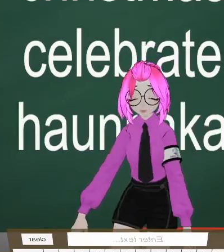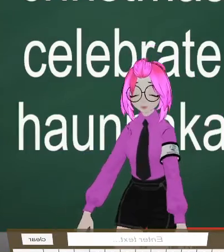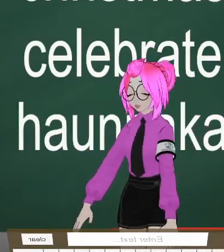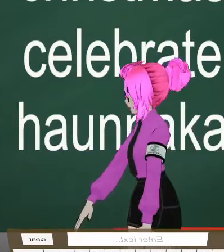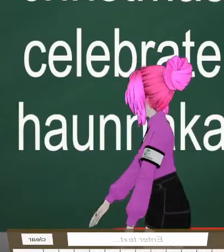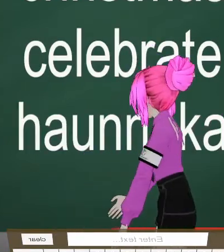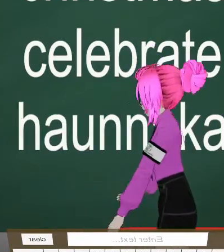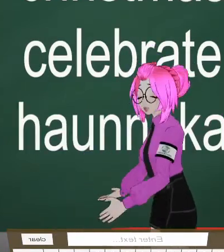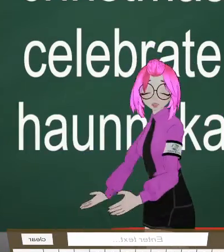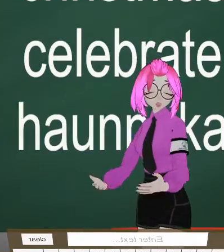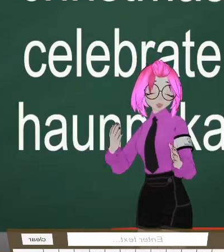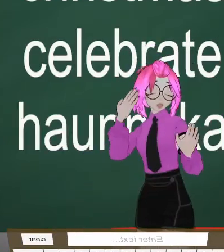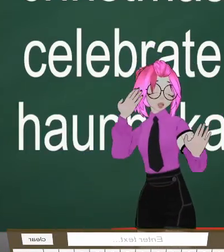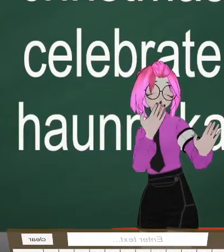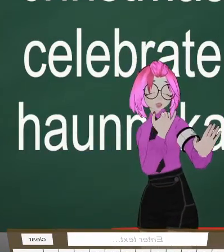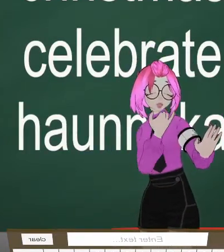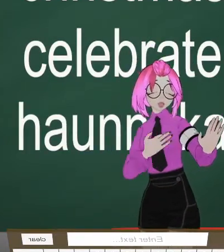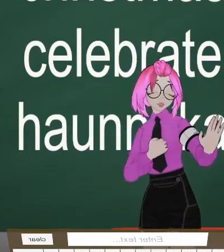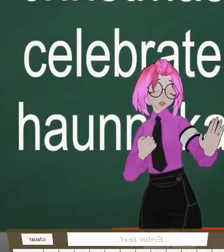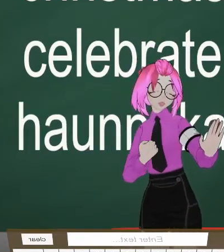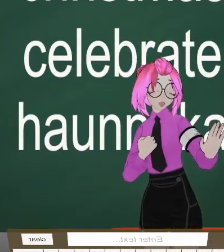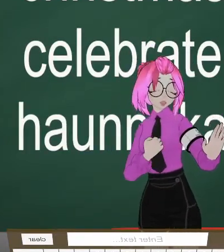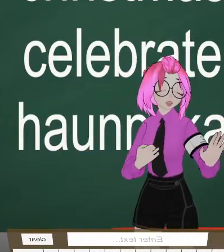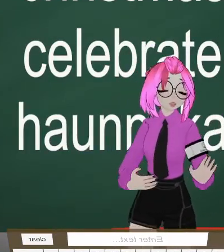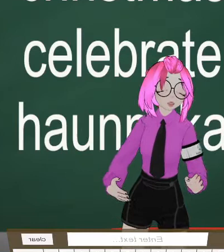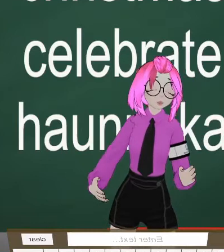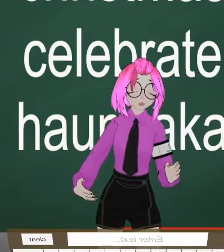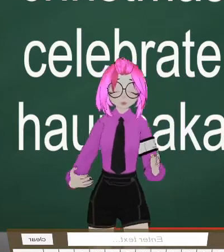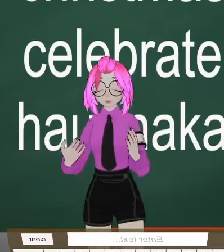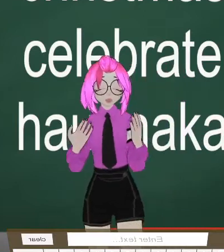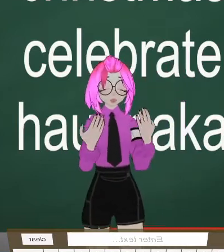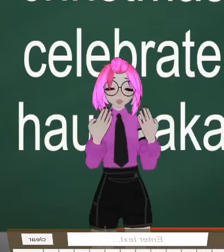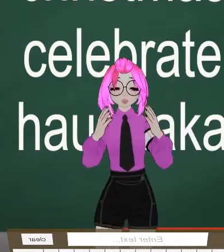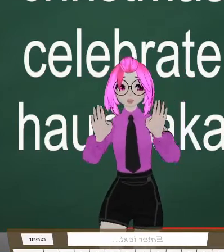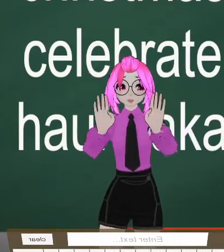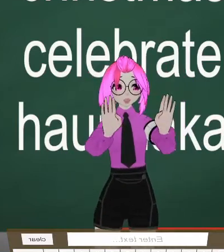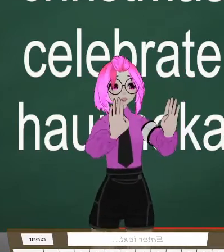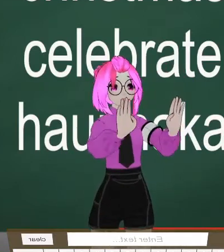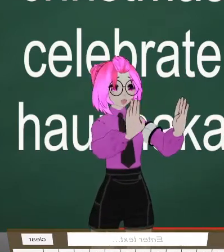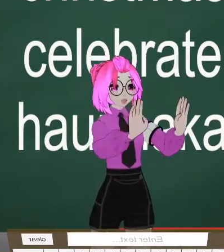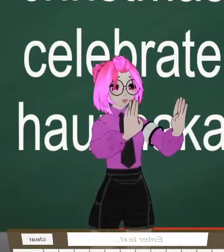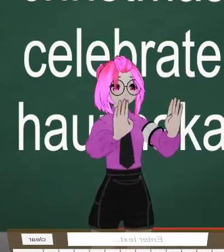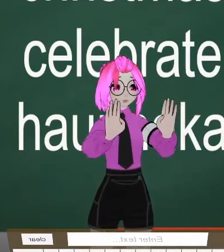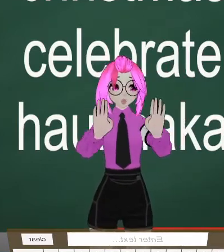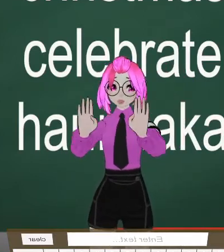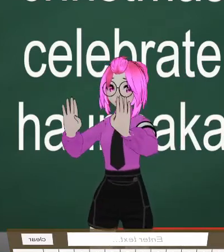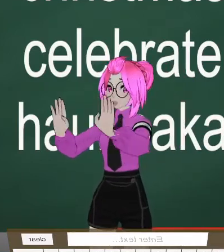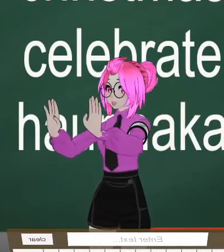i know somebody could spell it right i know it's wrong i'm sorry okay you're gonna be having open hands